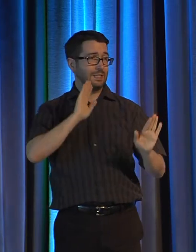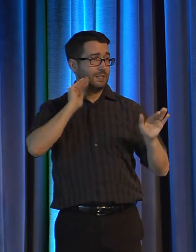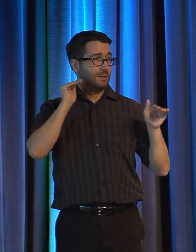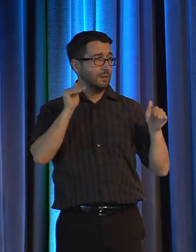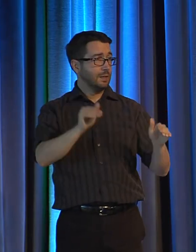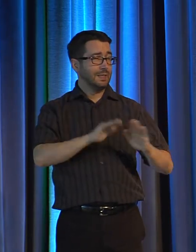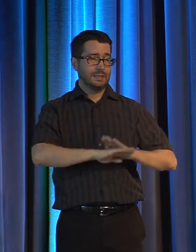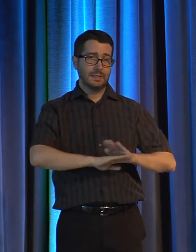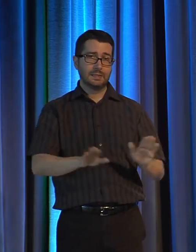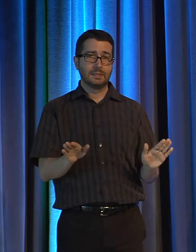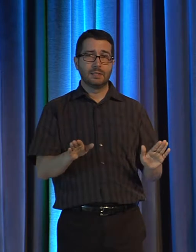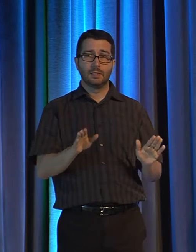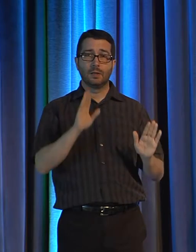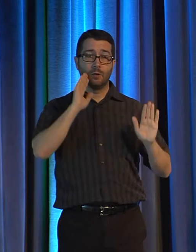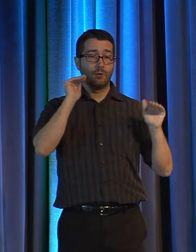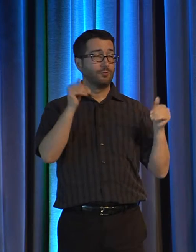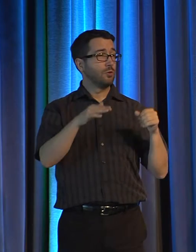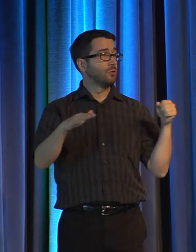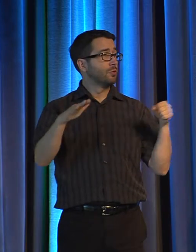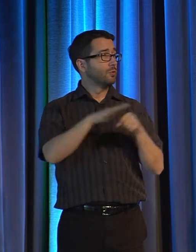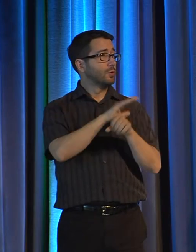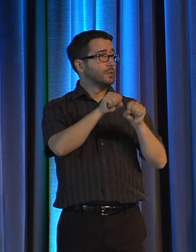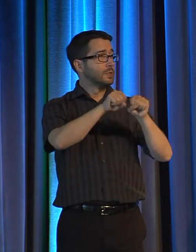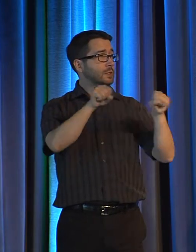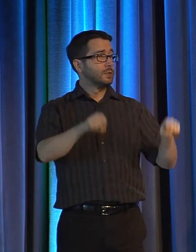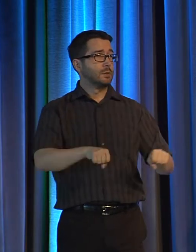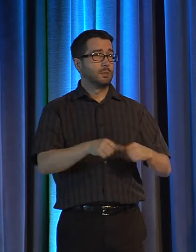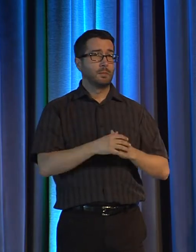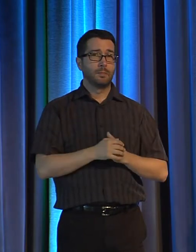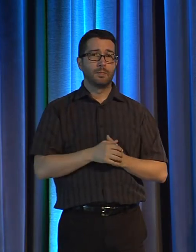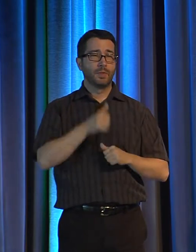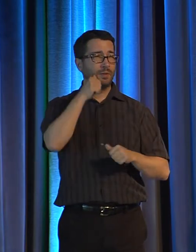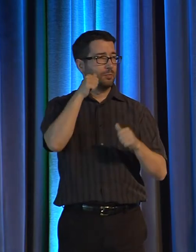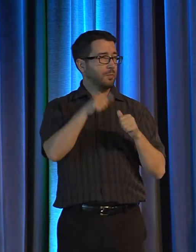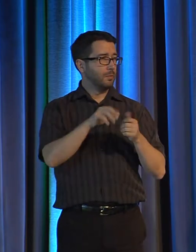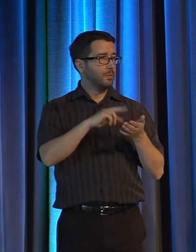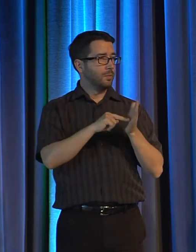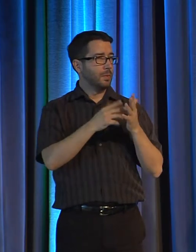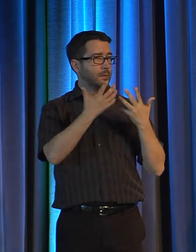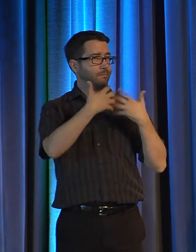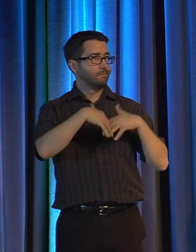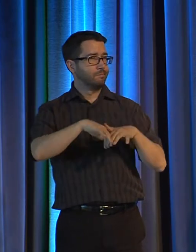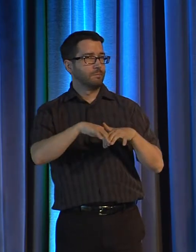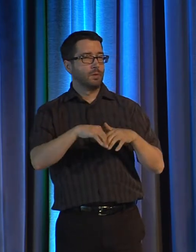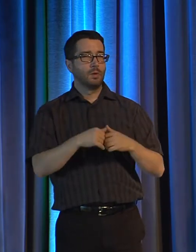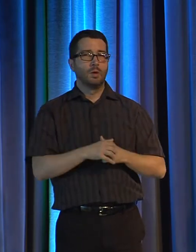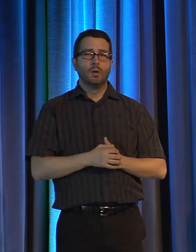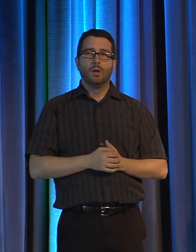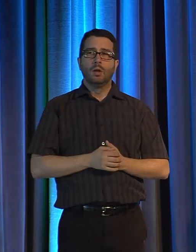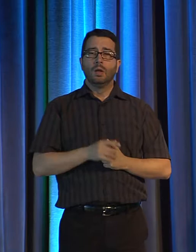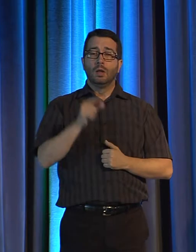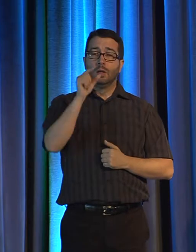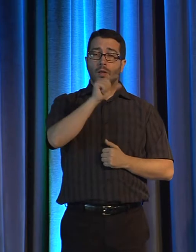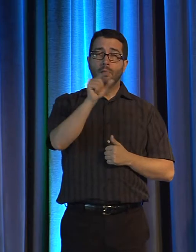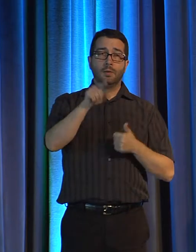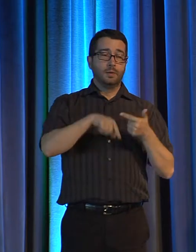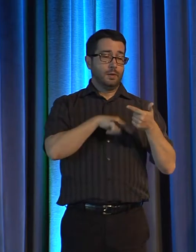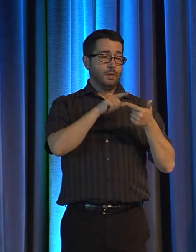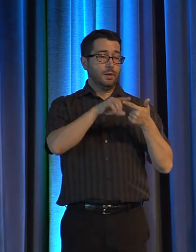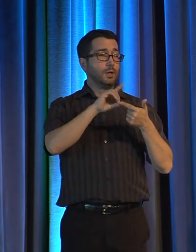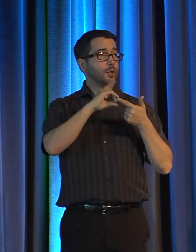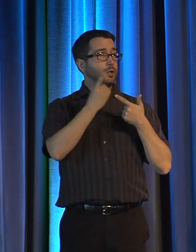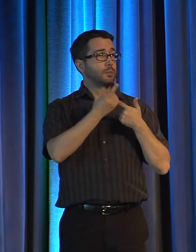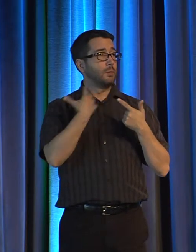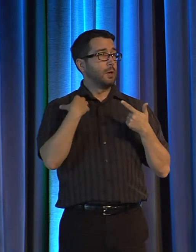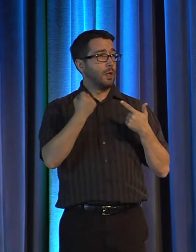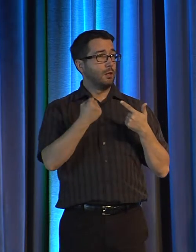focus across the whole system. I refer to alignment. The government, the Department of Health and